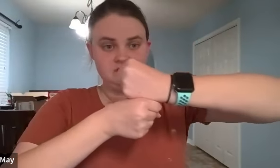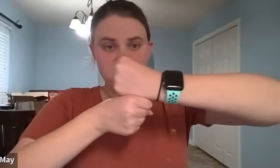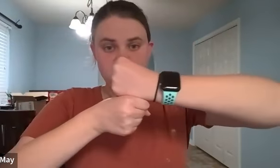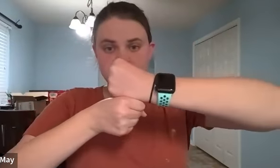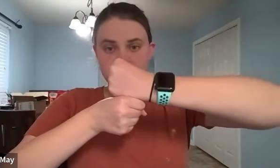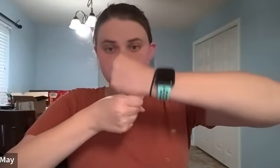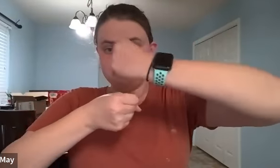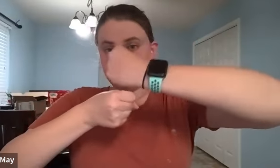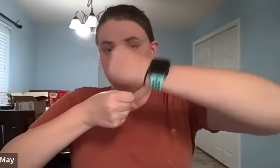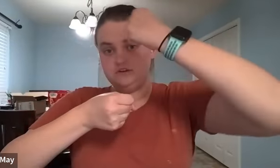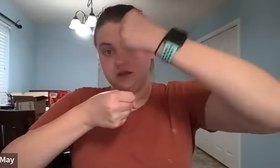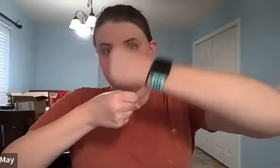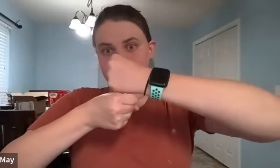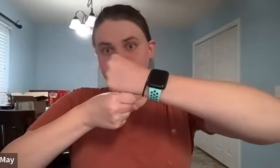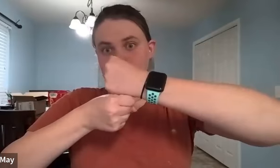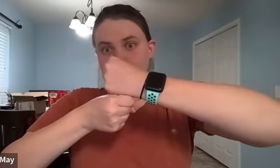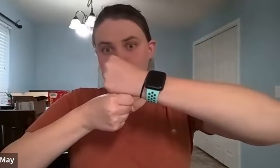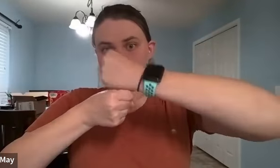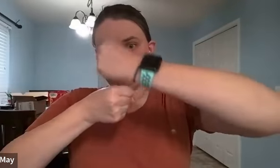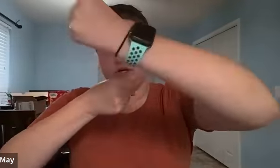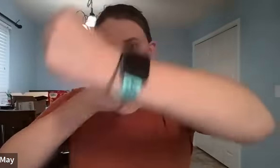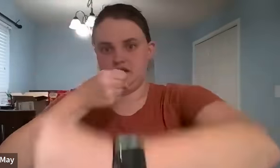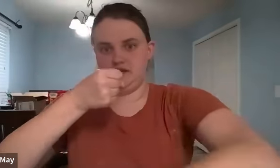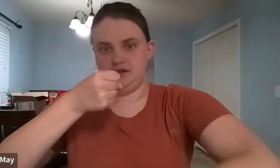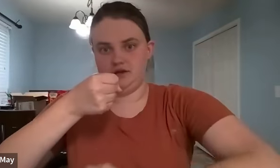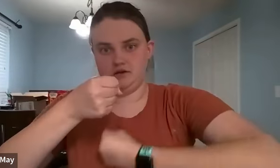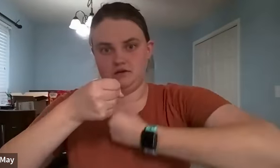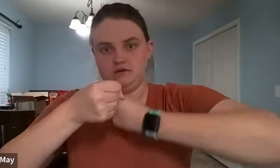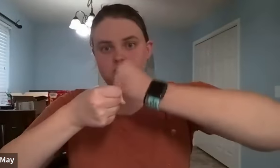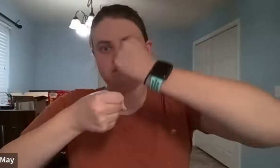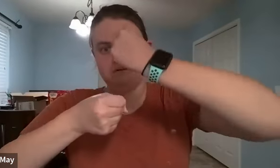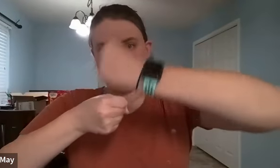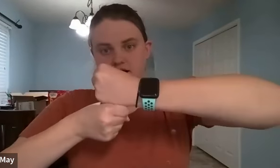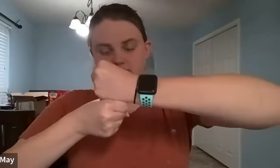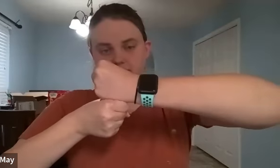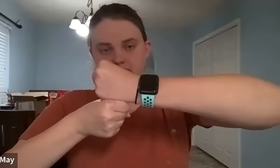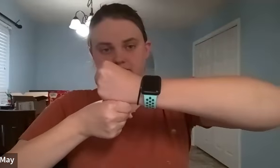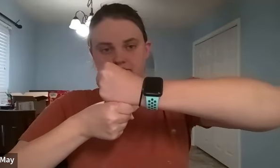And what you're going to do is you're going to have your dominant fist go forward. Year. And it comes back up.